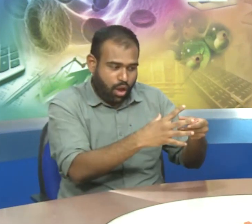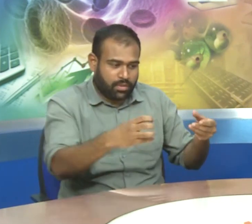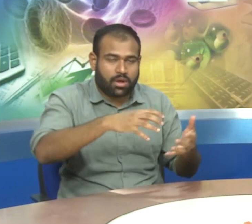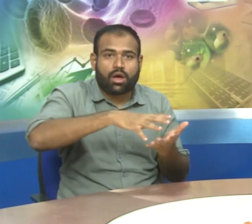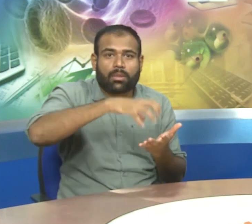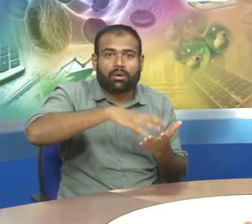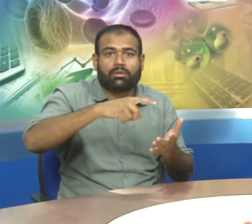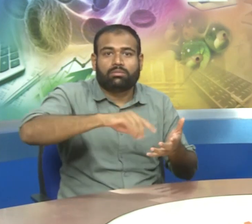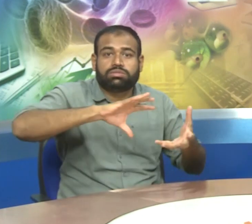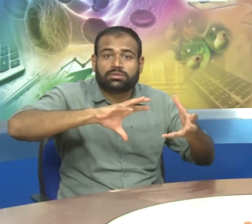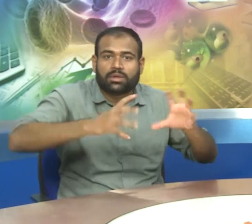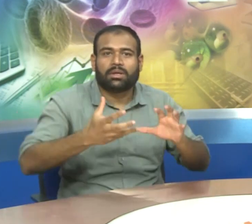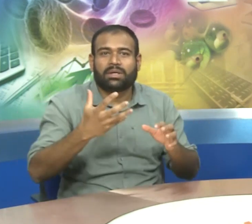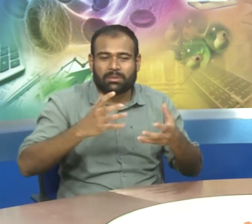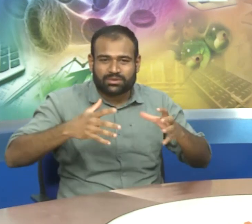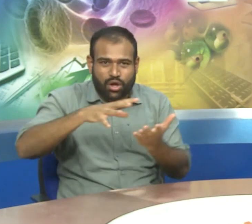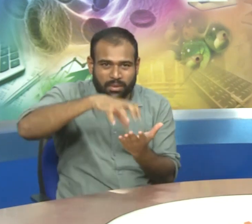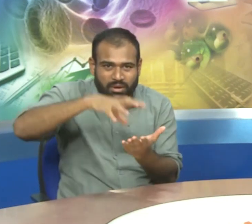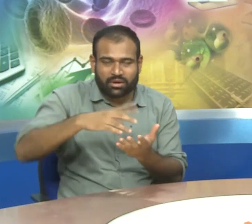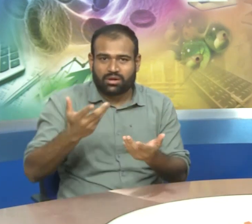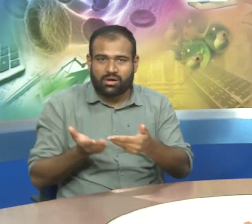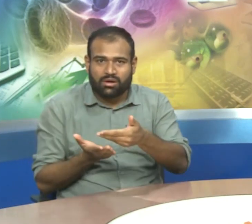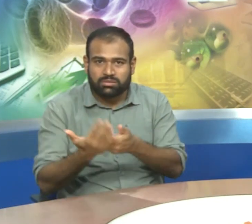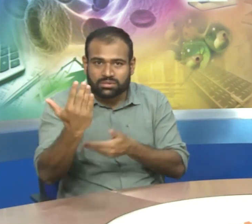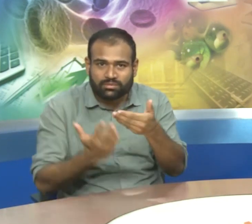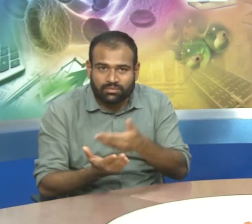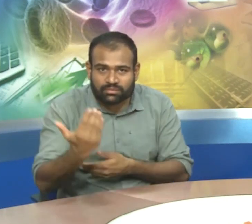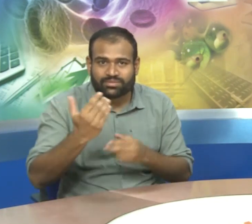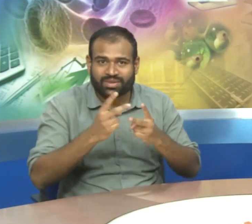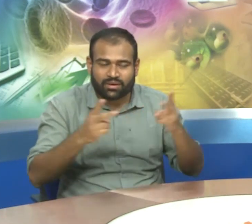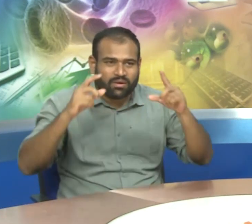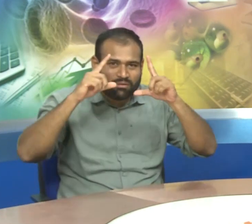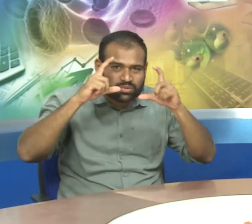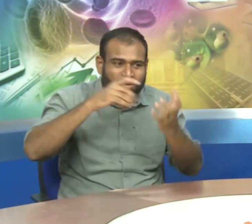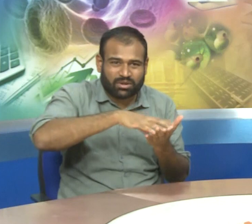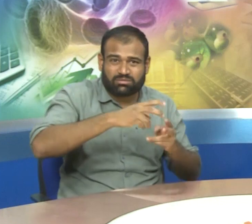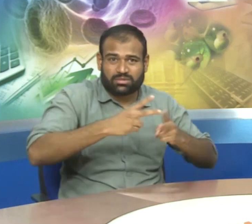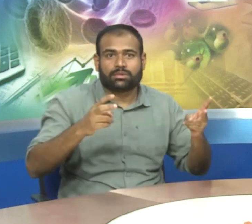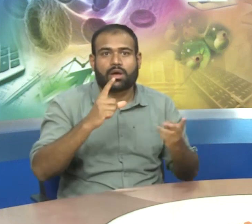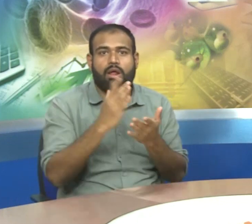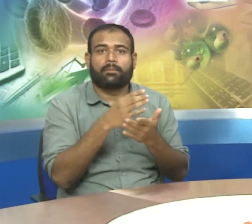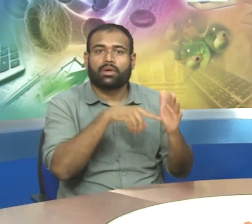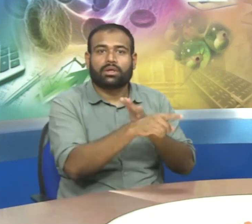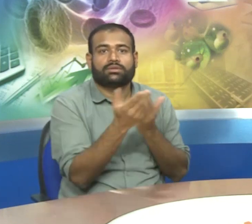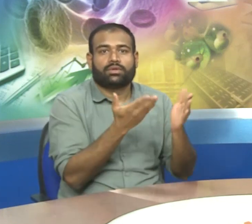then a reprography deals with reproduction of various types of documents such as books,